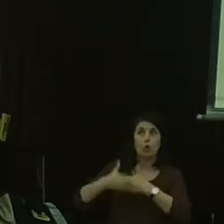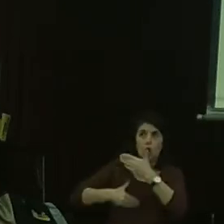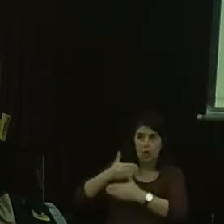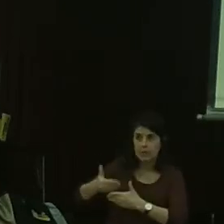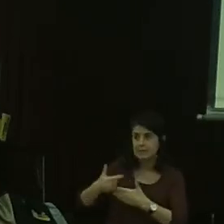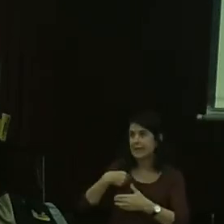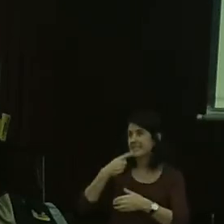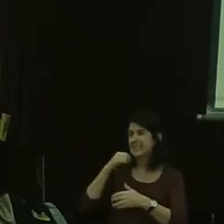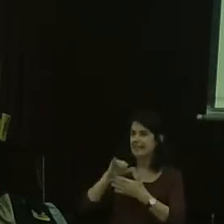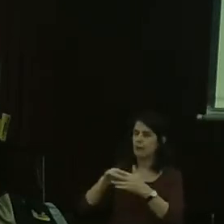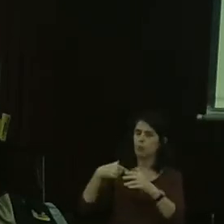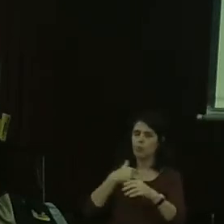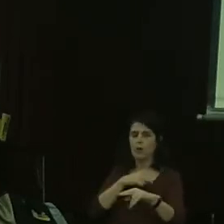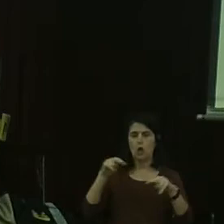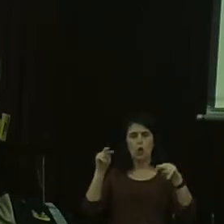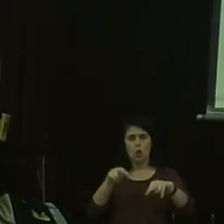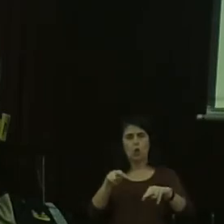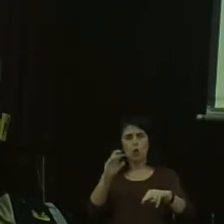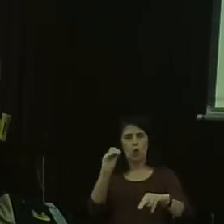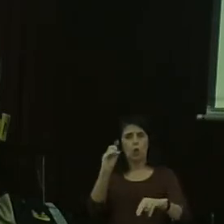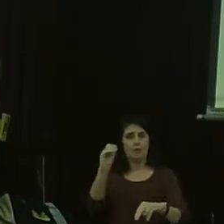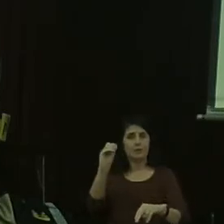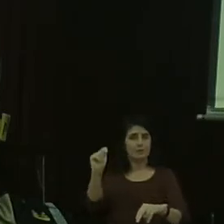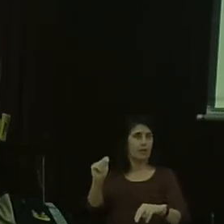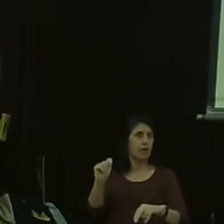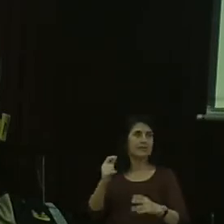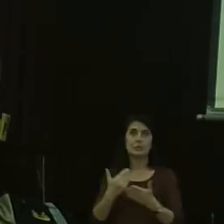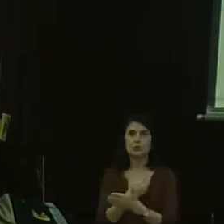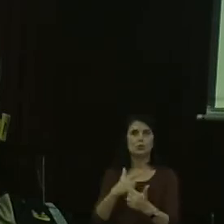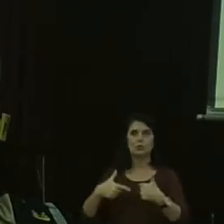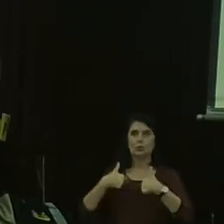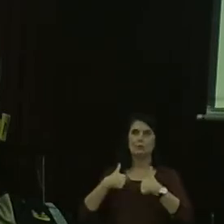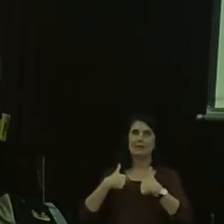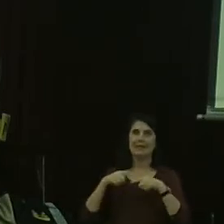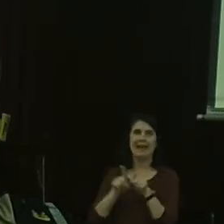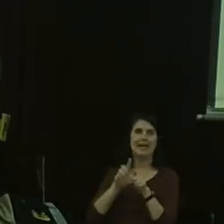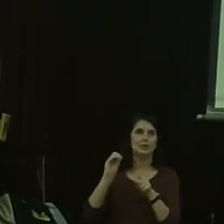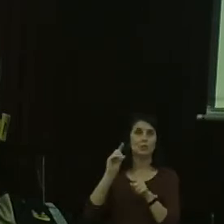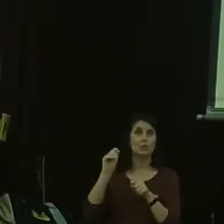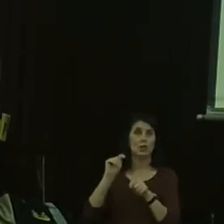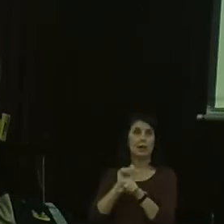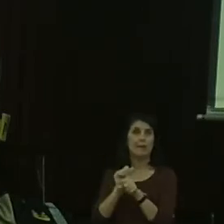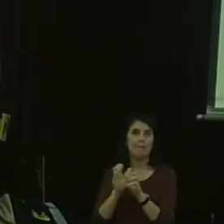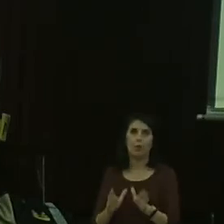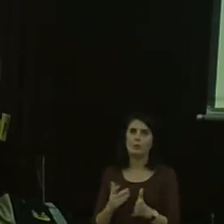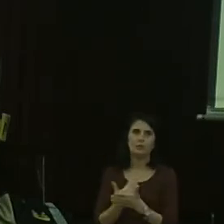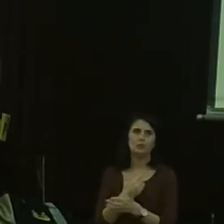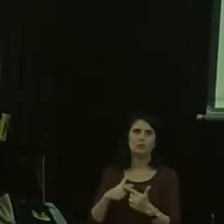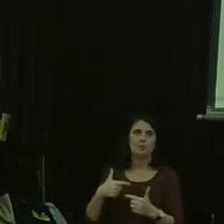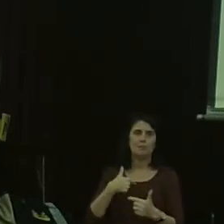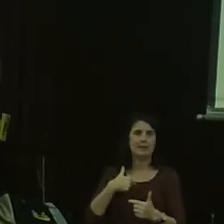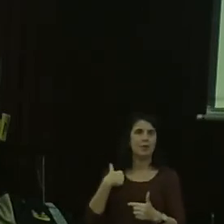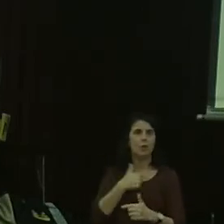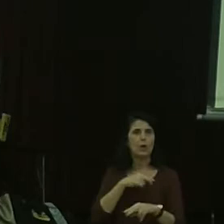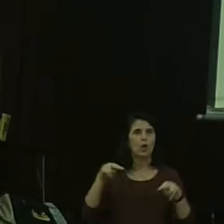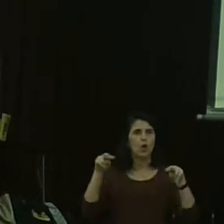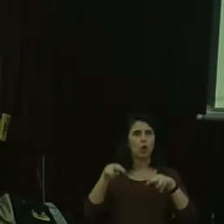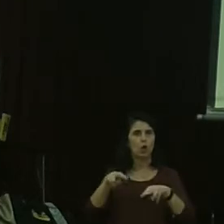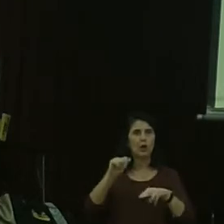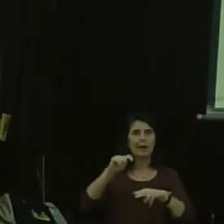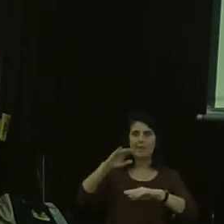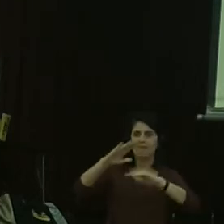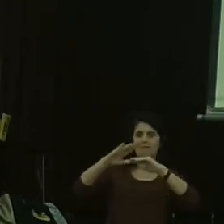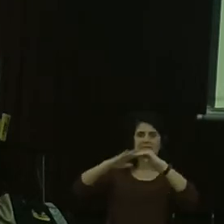is a look that ODOT is completely new to me as an ODOT employee. It's really looking at the context of the